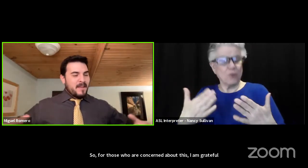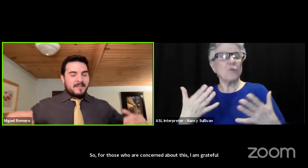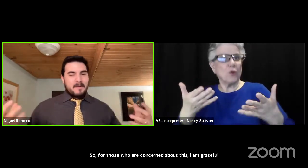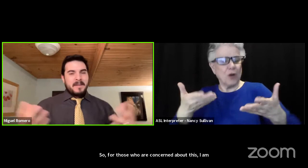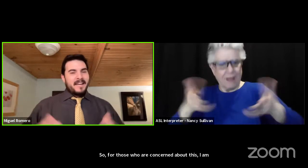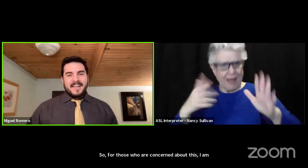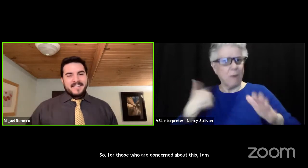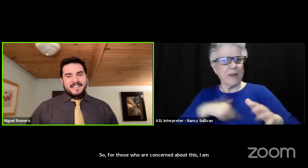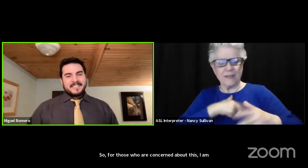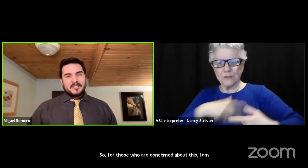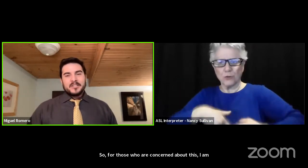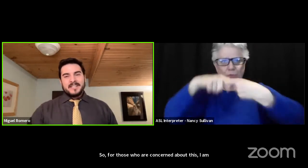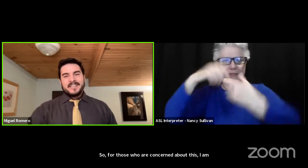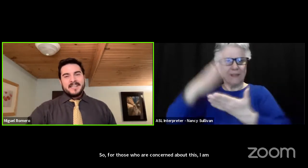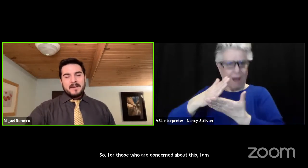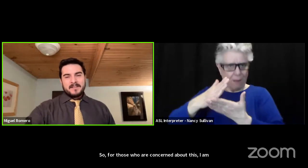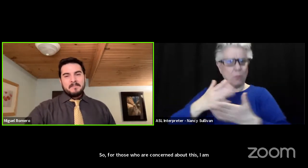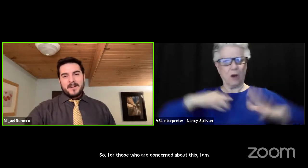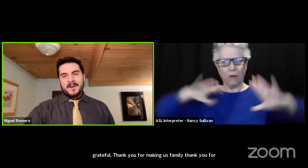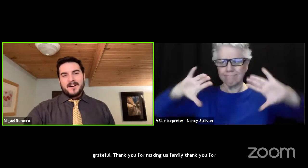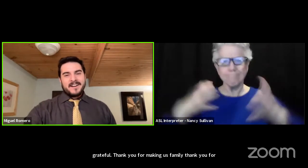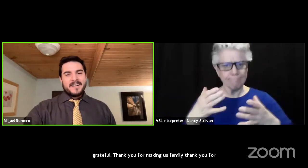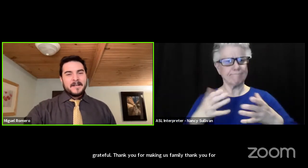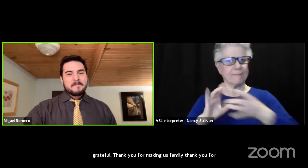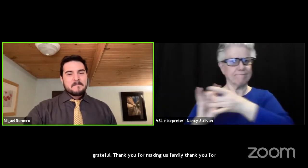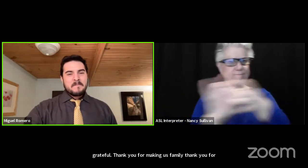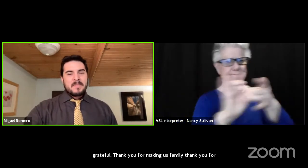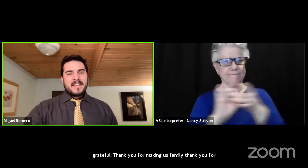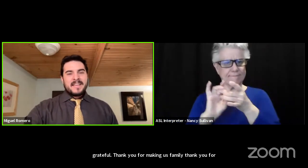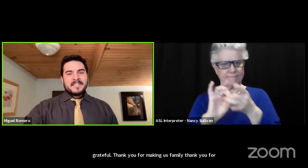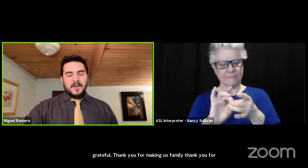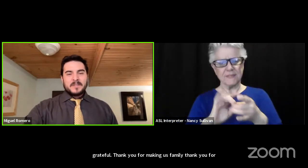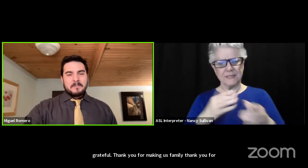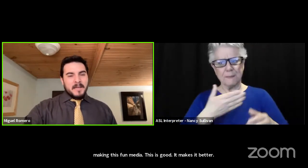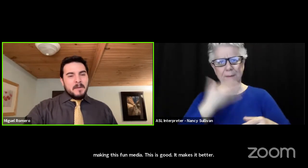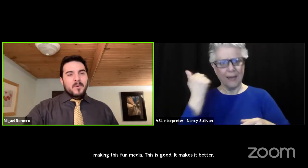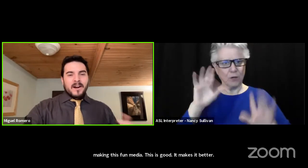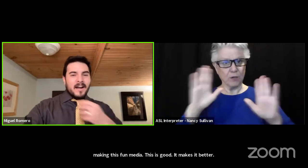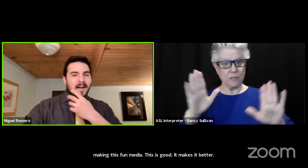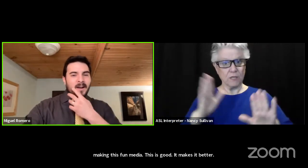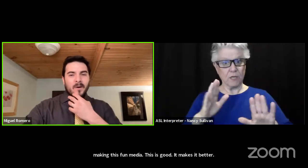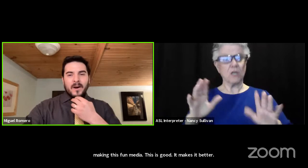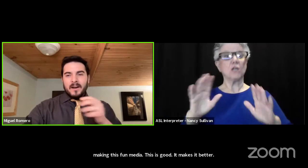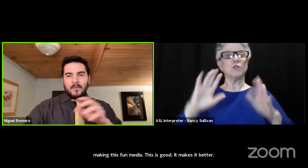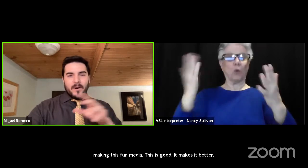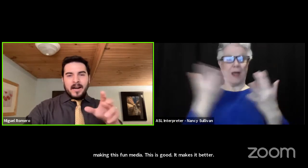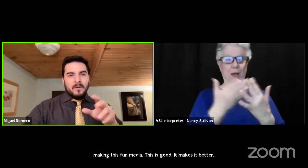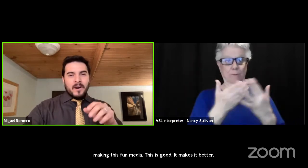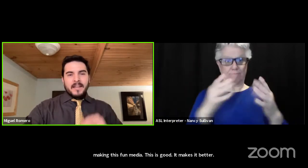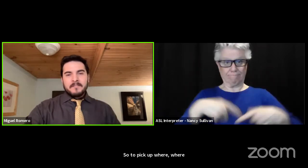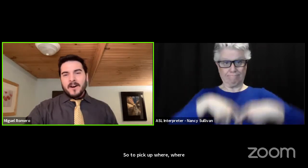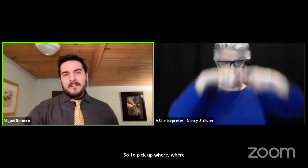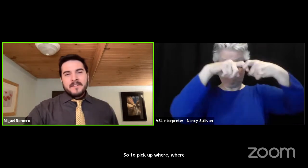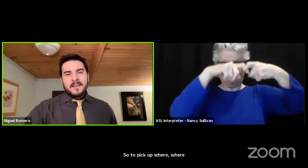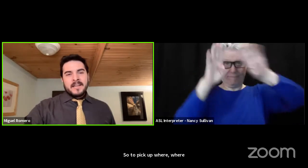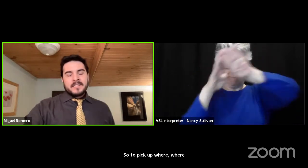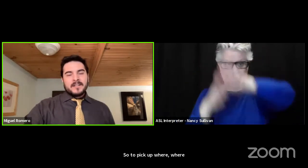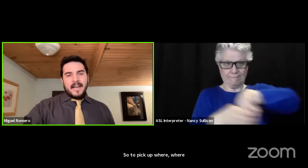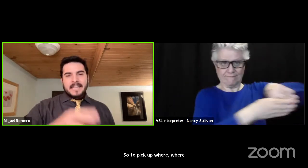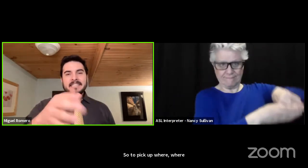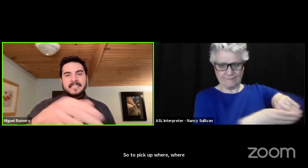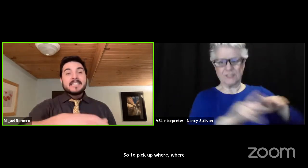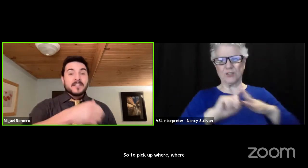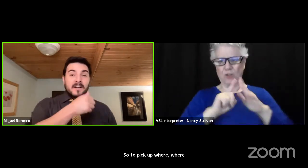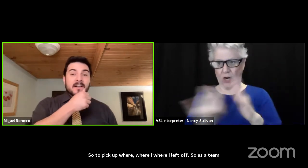Thank you for making us familia. This is good. It makes it better. So to pick up where I left off.